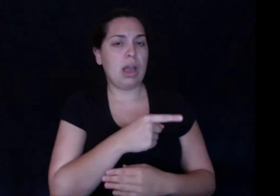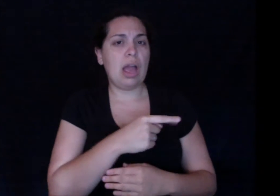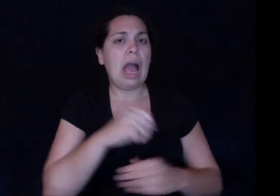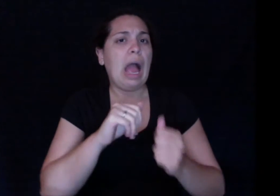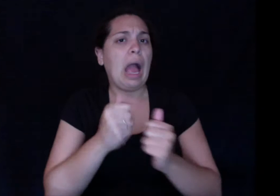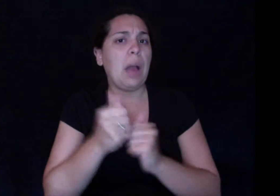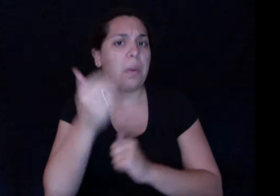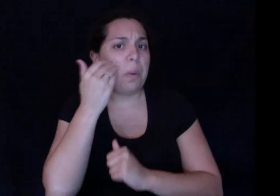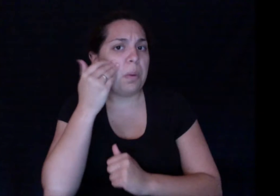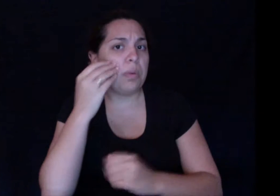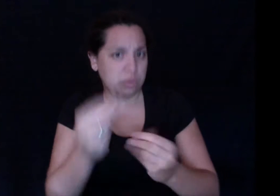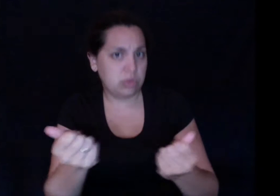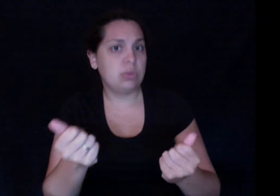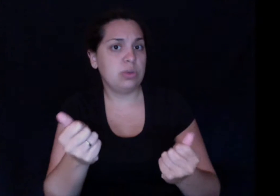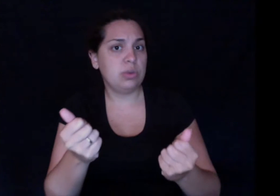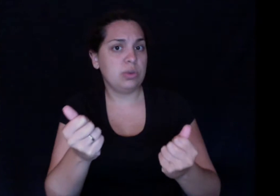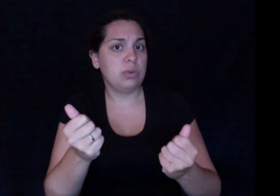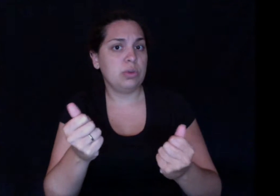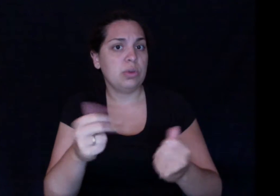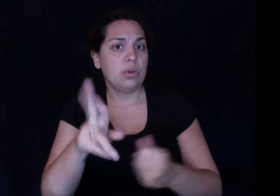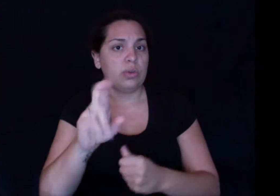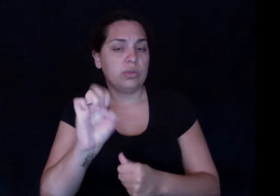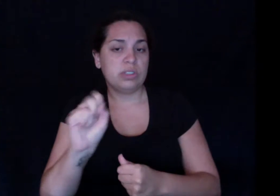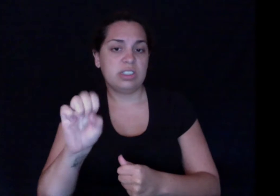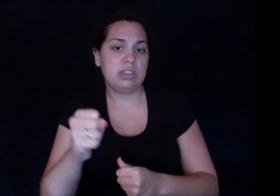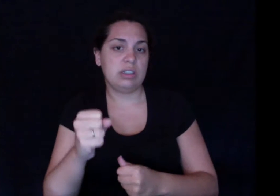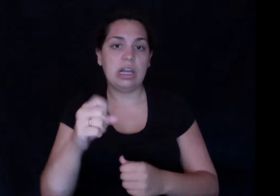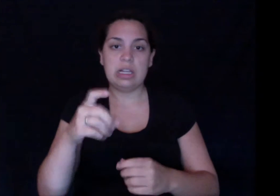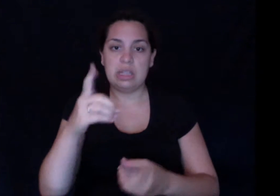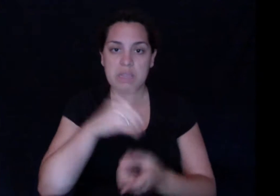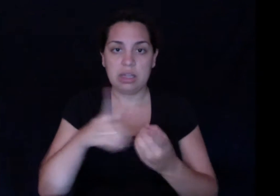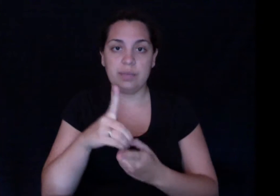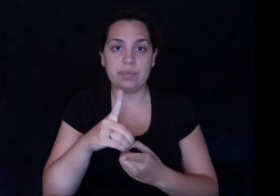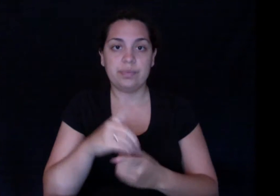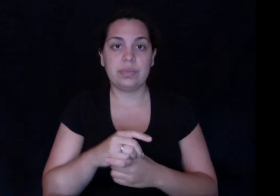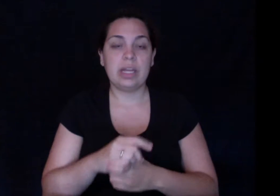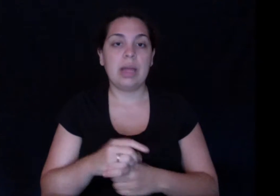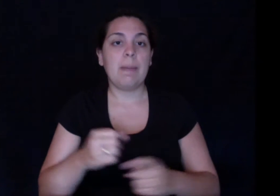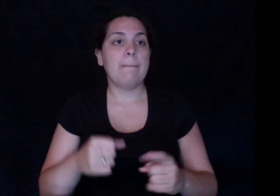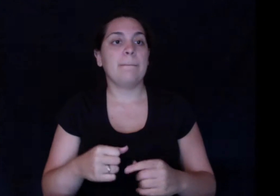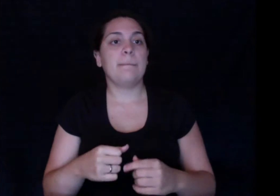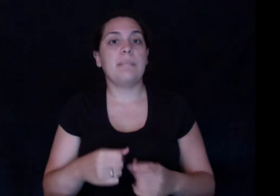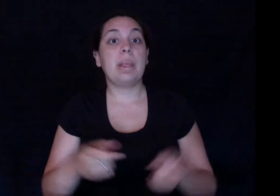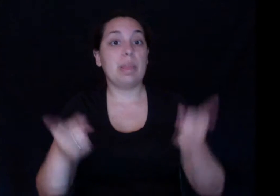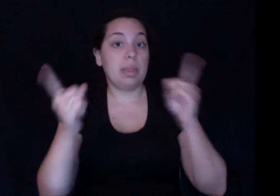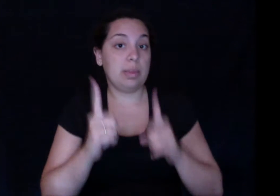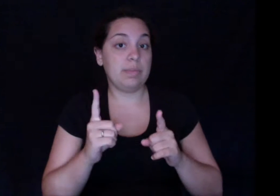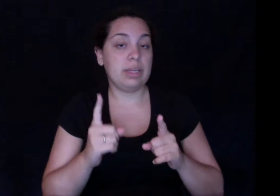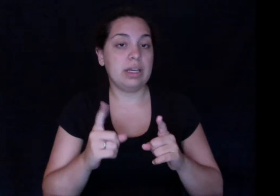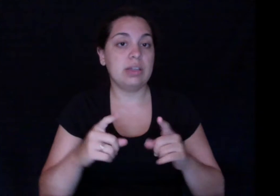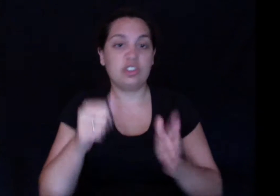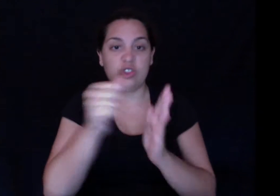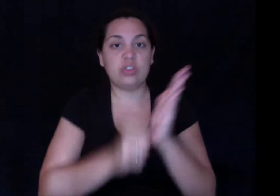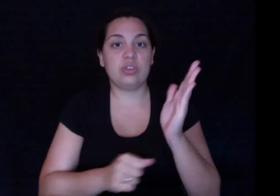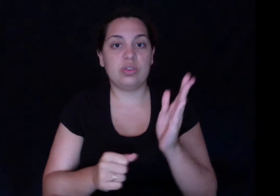really moved very quickly. In 1967, the Australian Red Cross set up a program to eradicate Rhesus disease, and James Harrison became a